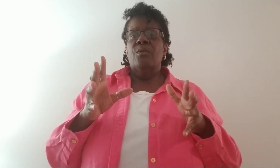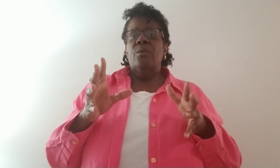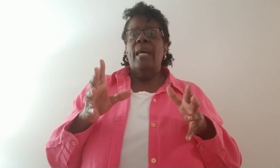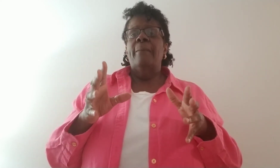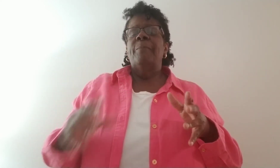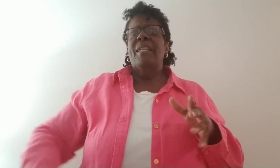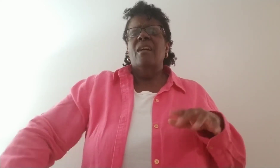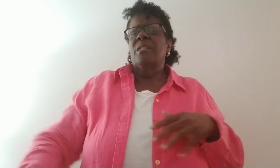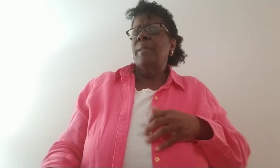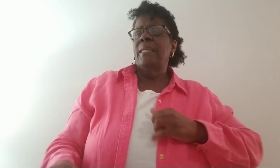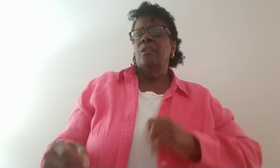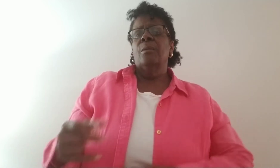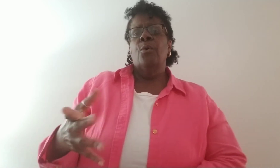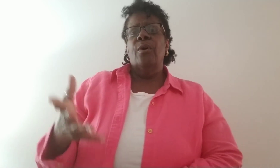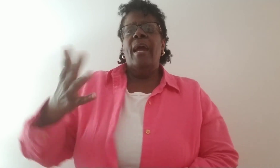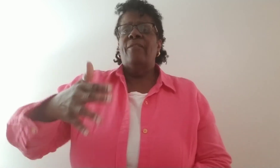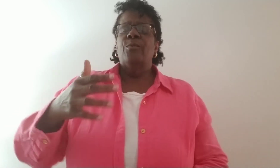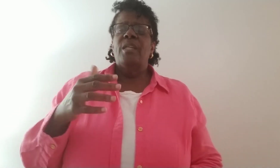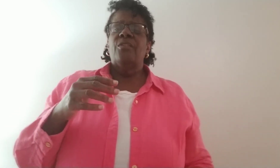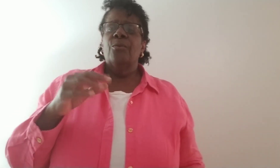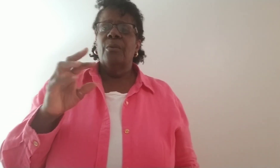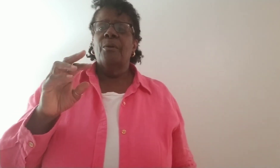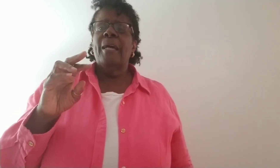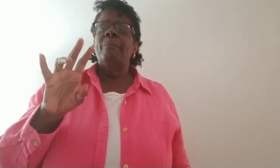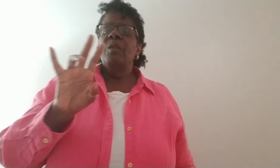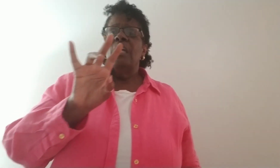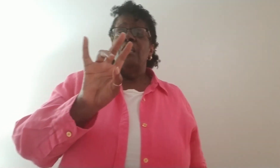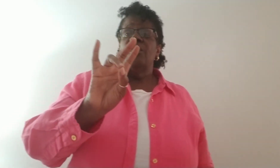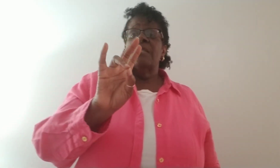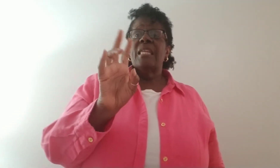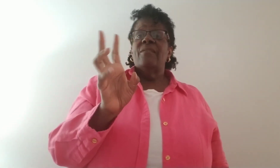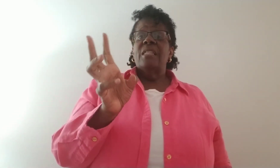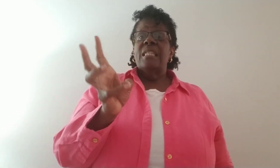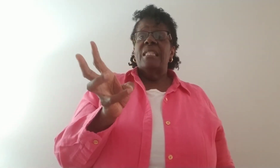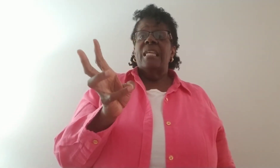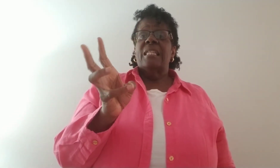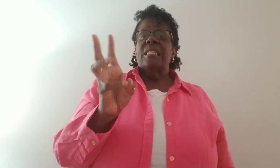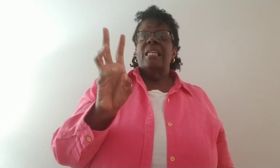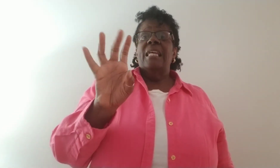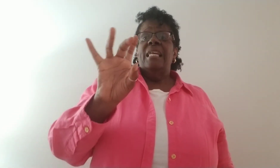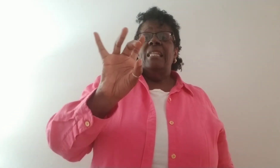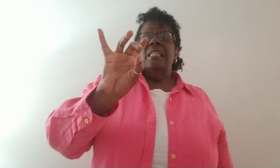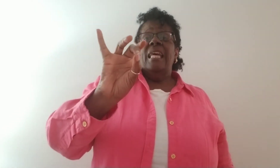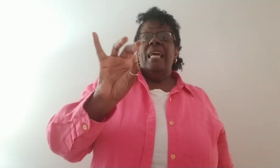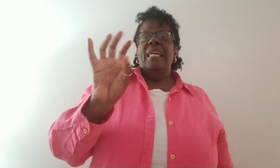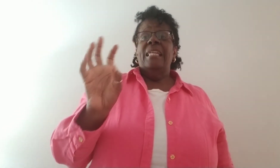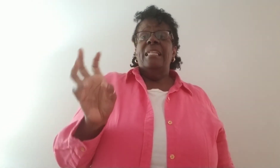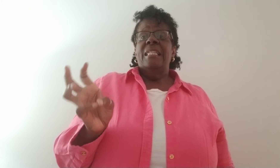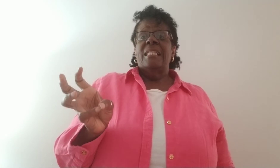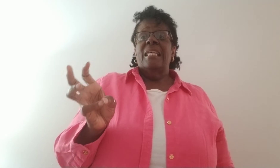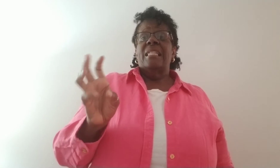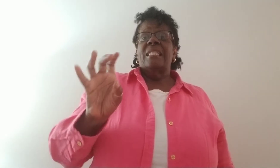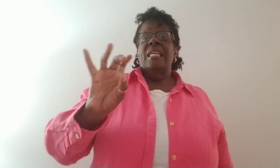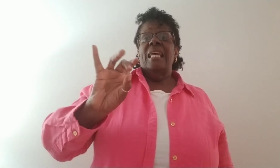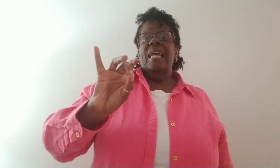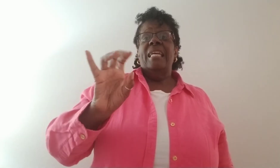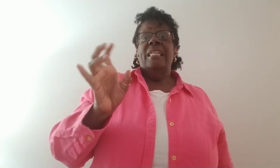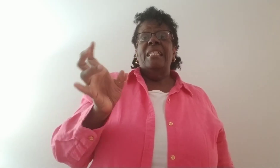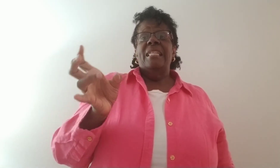okay? And I'll explain a little more after we get through them, okay? So 76, then 86,